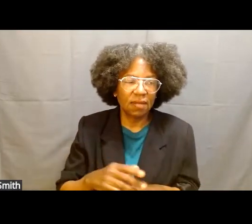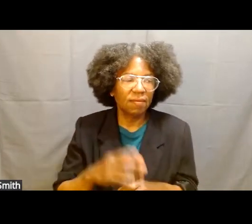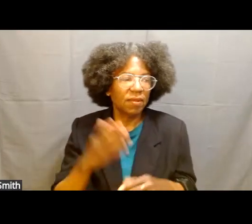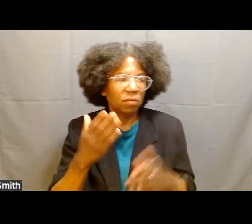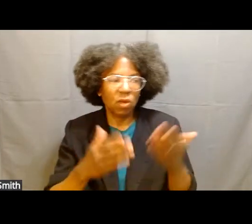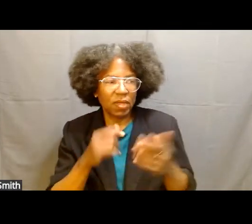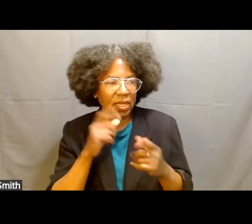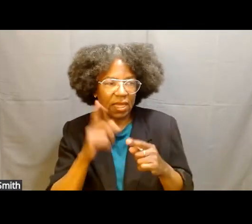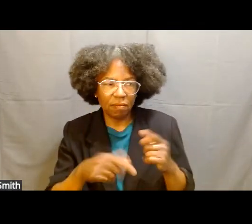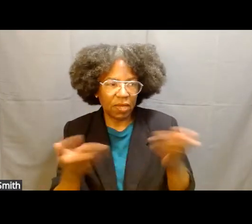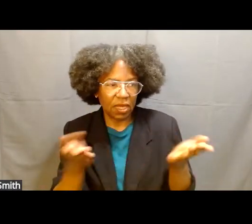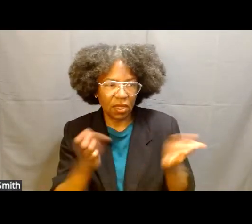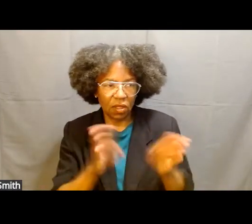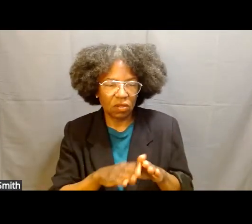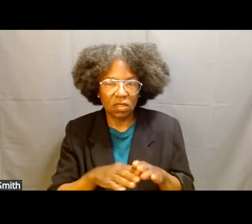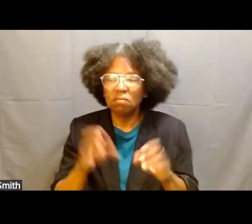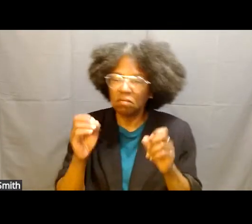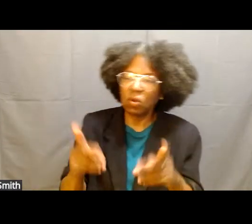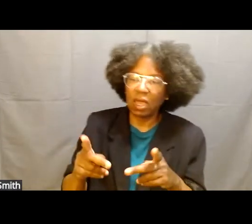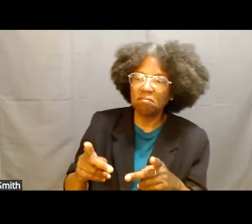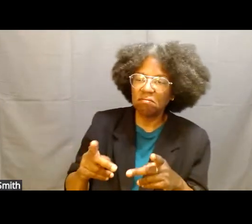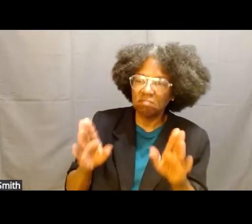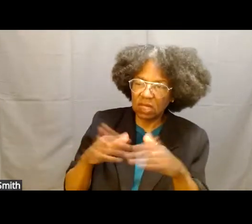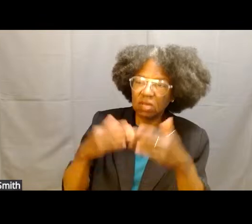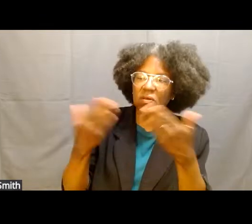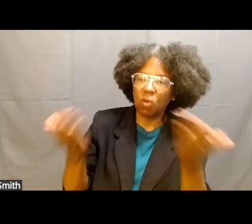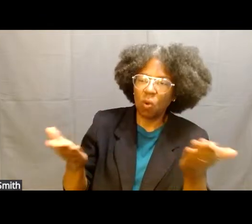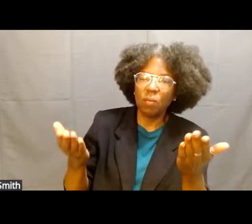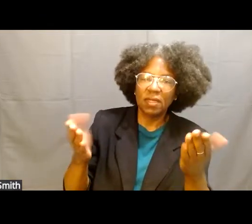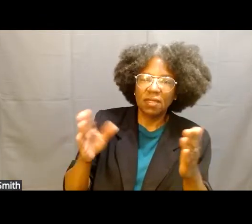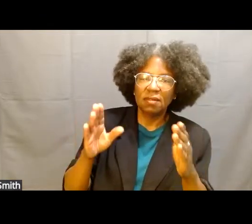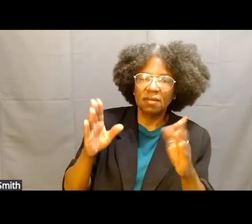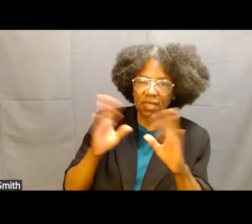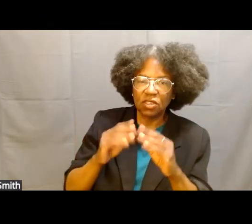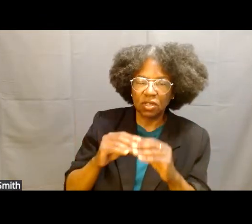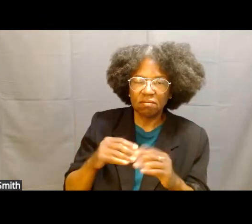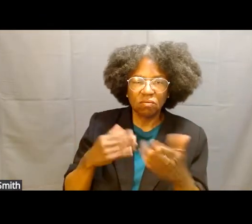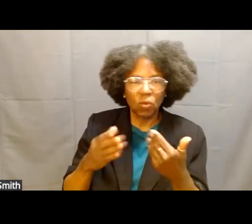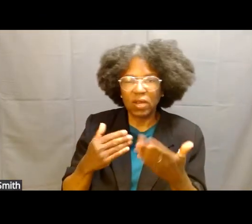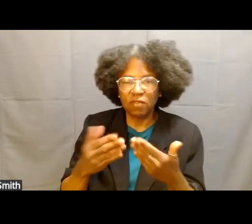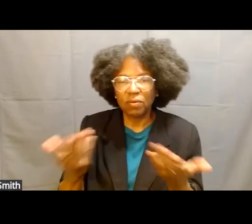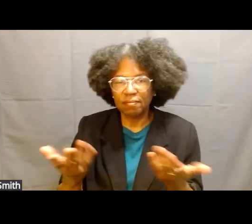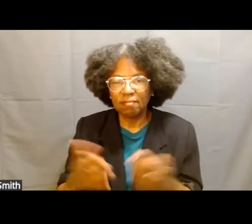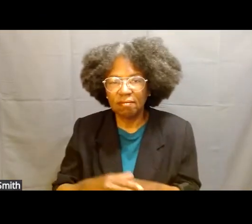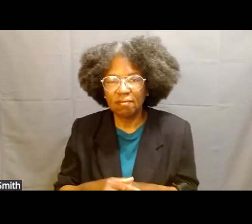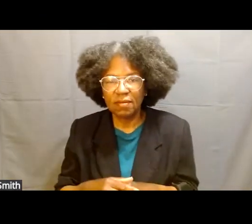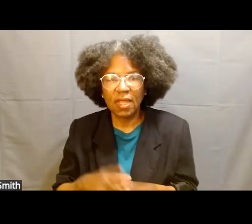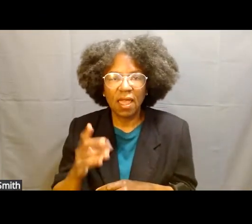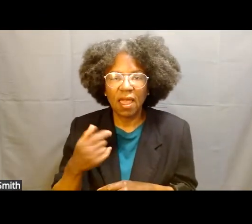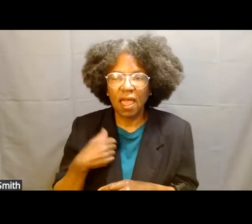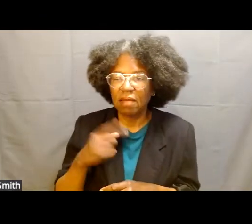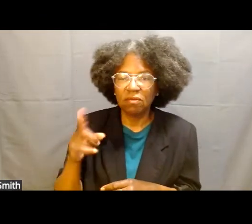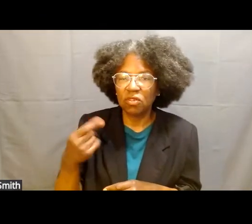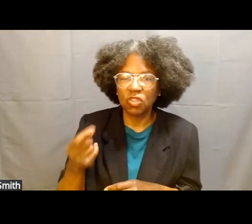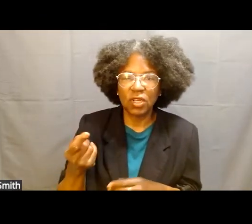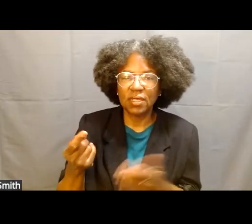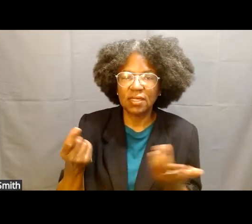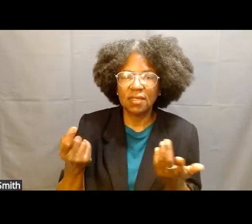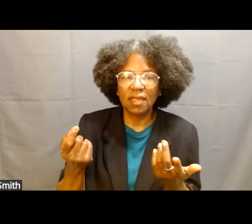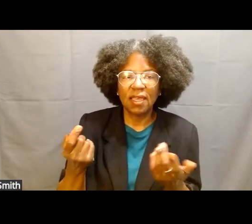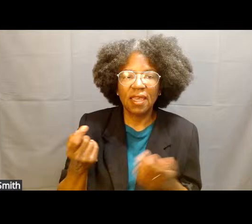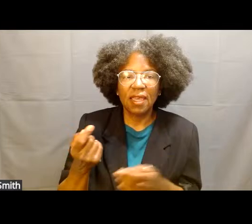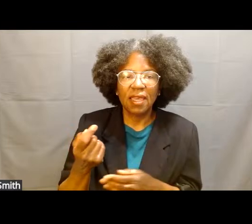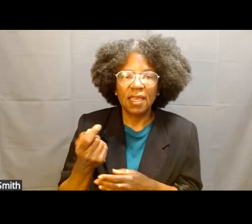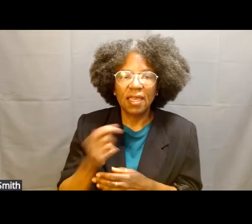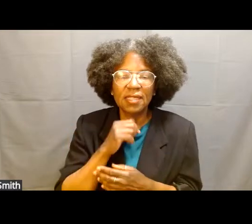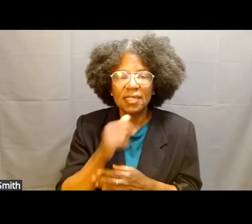then an open session, whatever. Yep. I'm not, I'm just thinking of, it's not a specific.